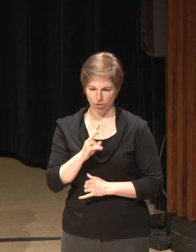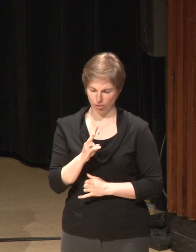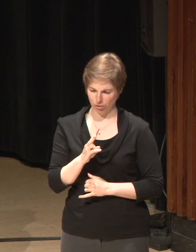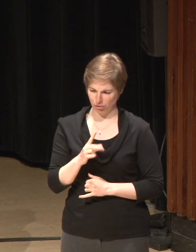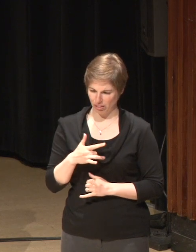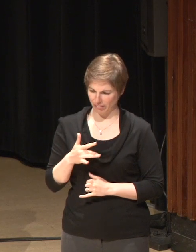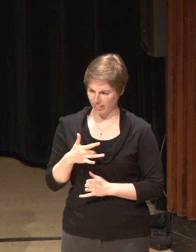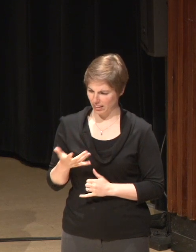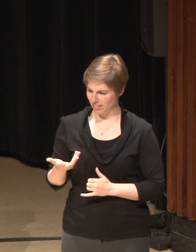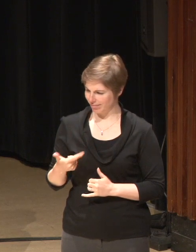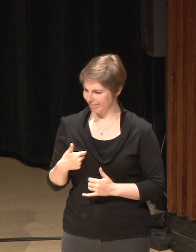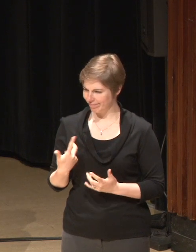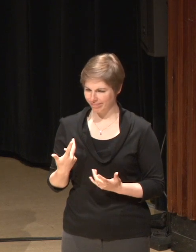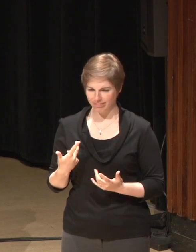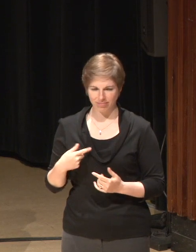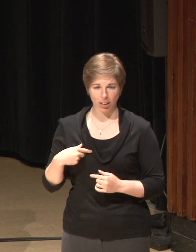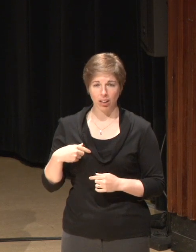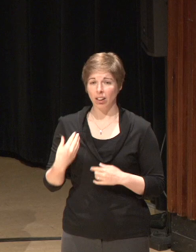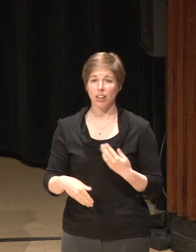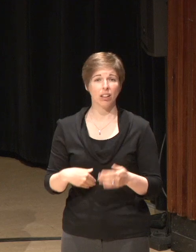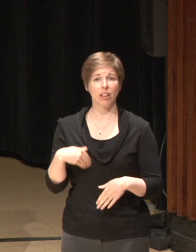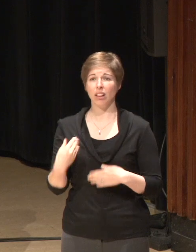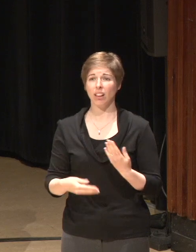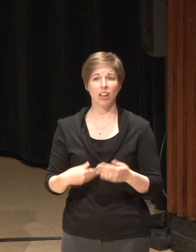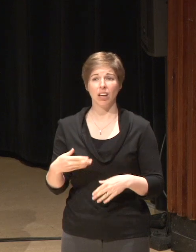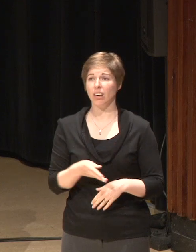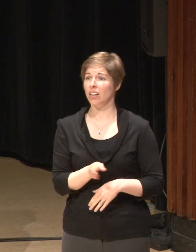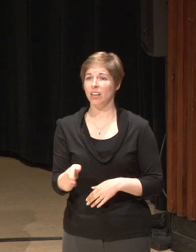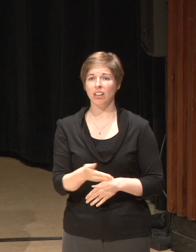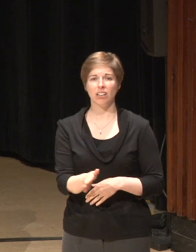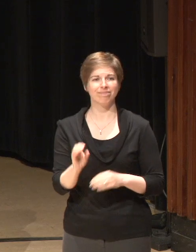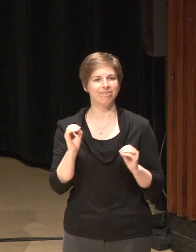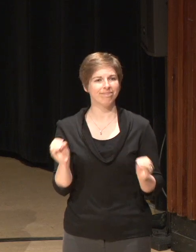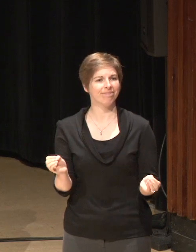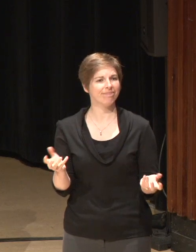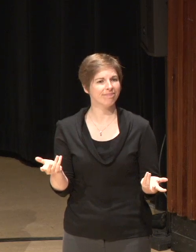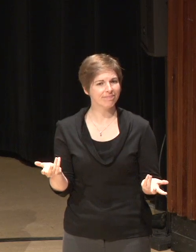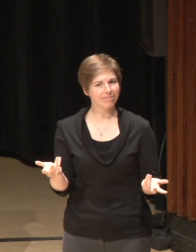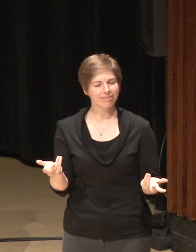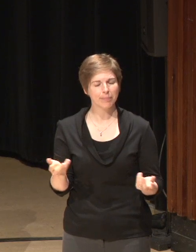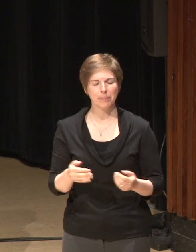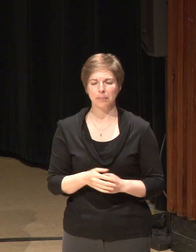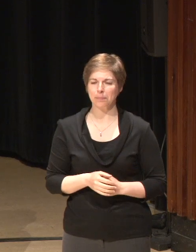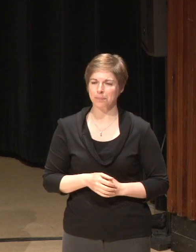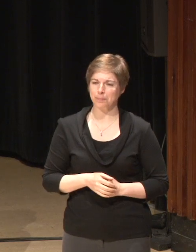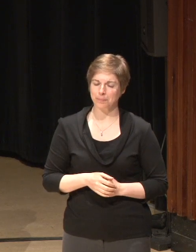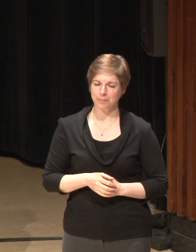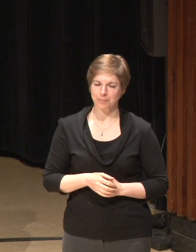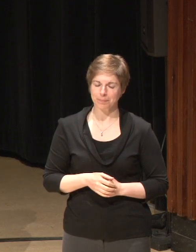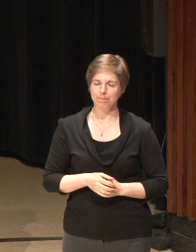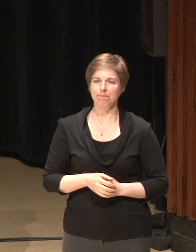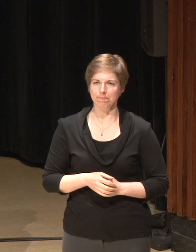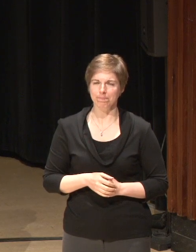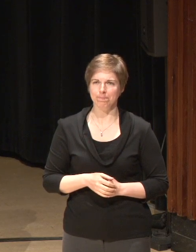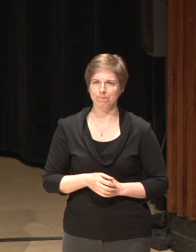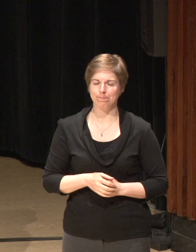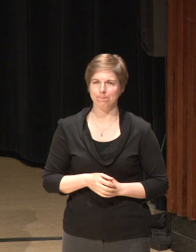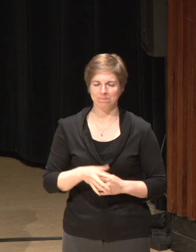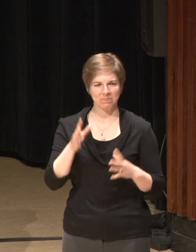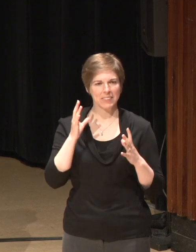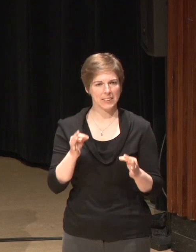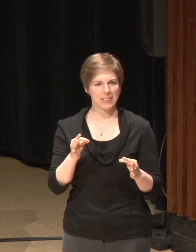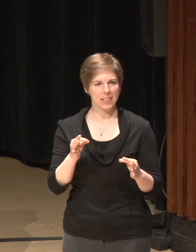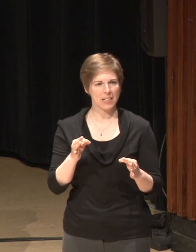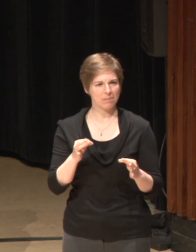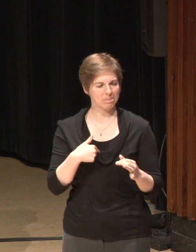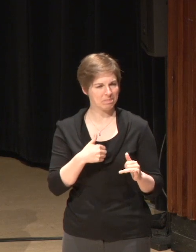on the highway, just skipping along, directionless. It was right then and there, I decided to grab the steering wheel of my